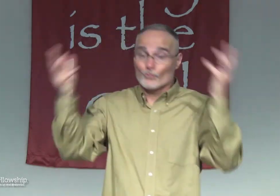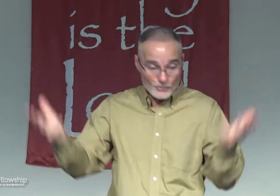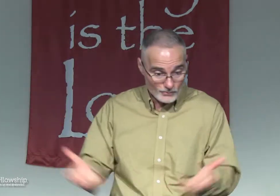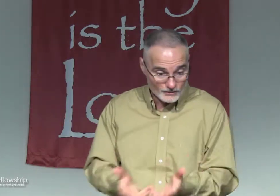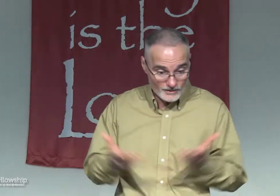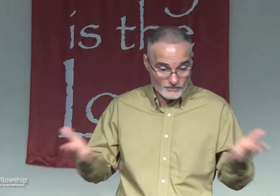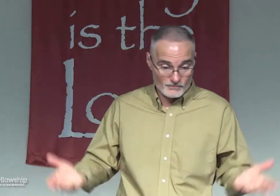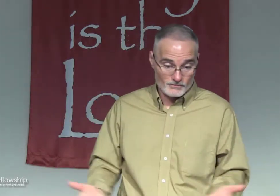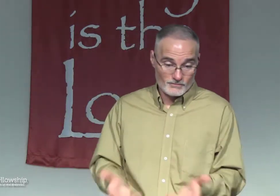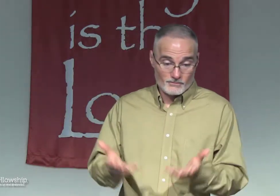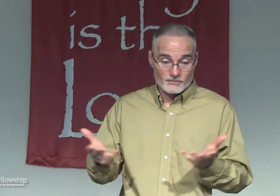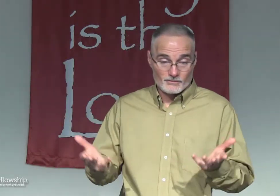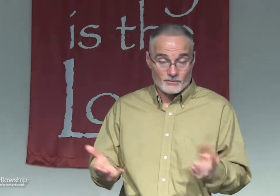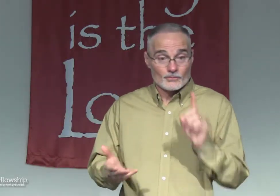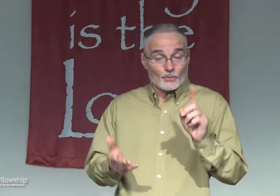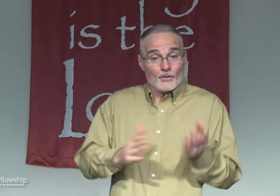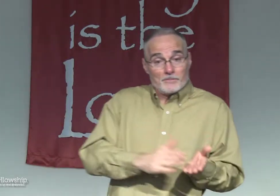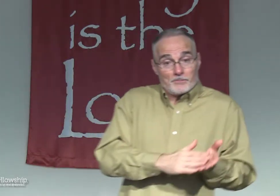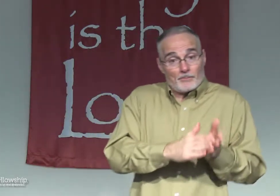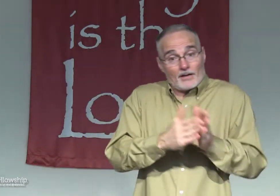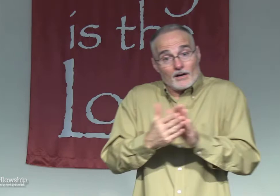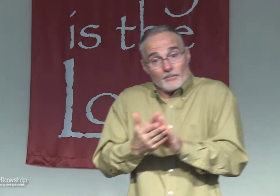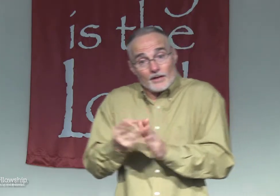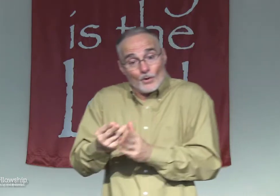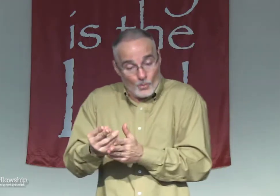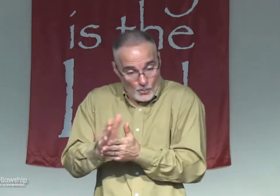people because sin has ruined us. Sin has ruined the world.